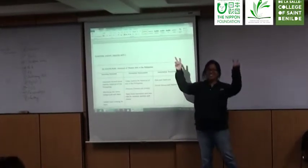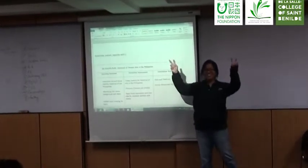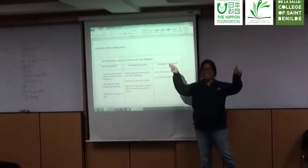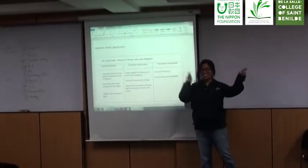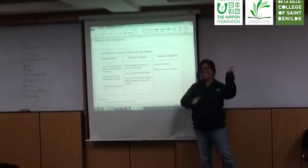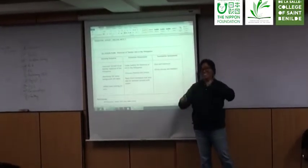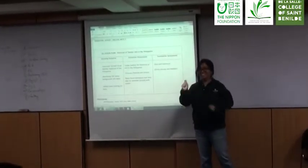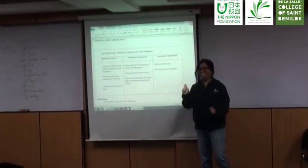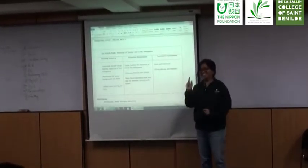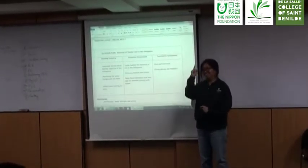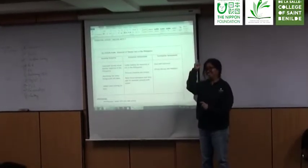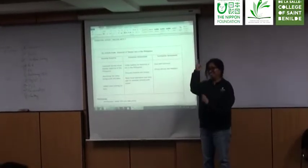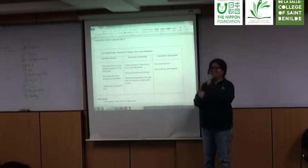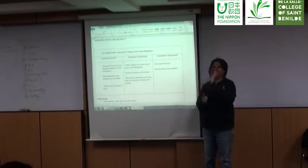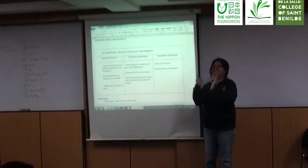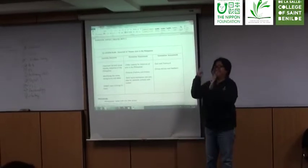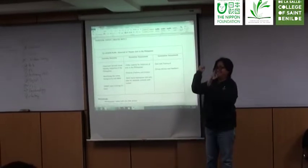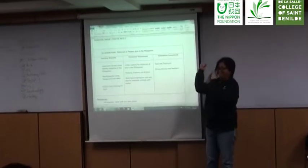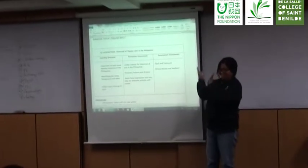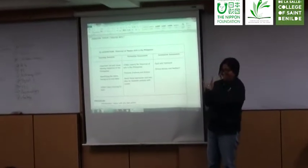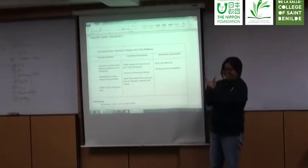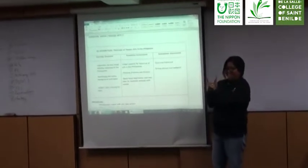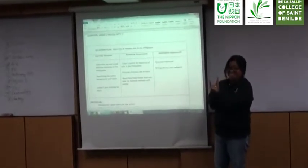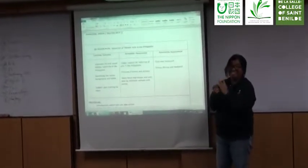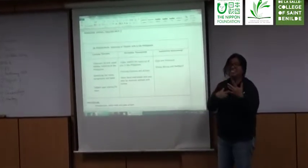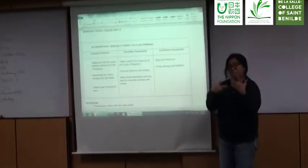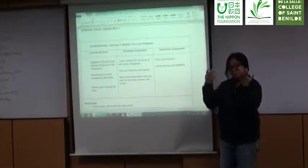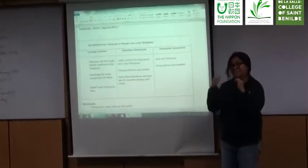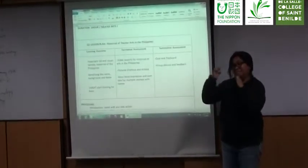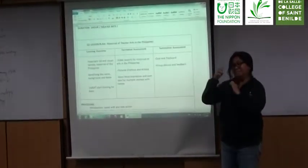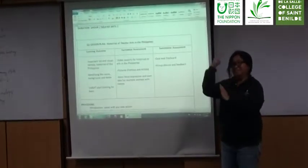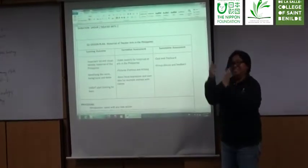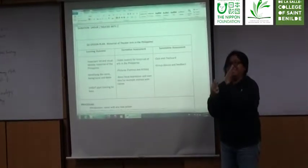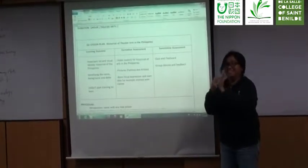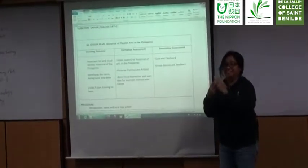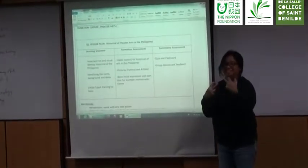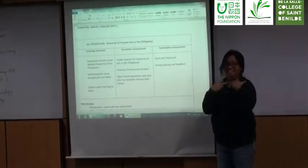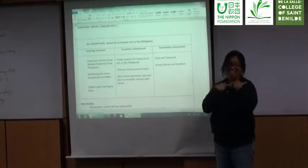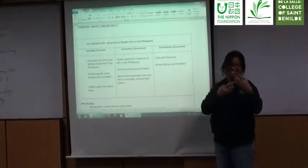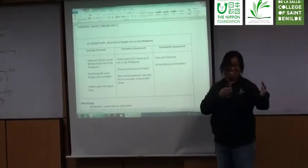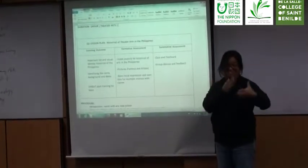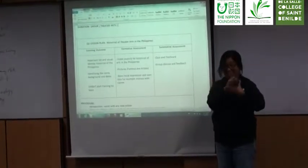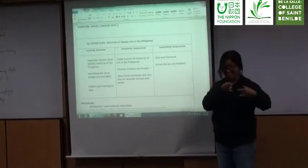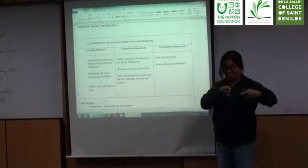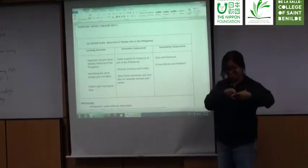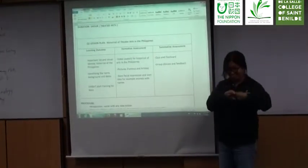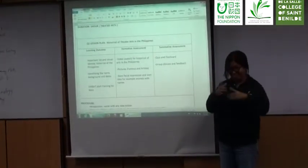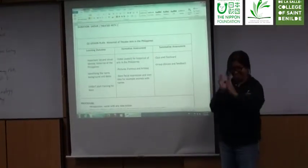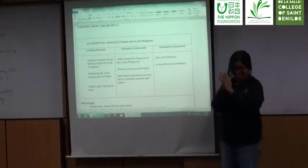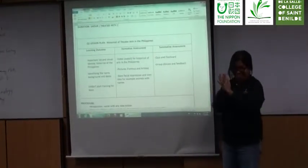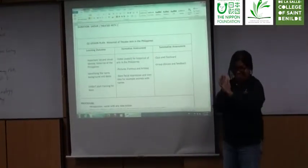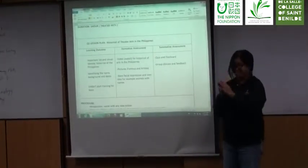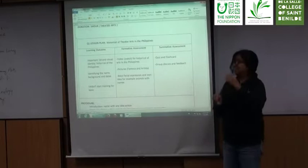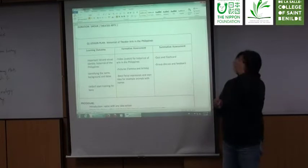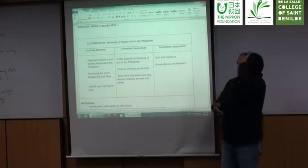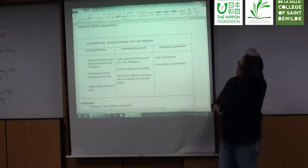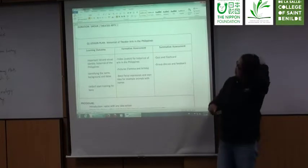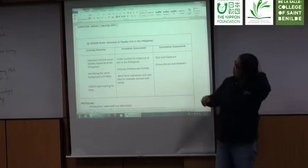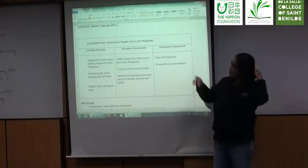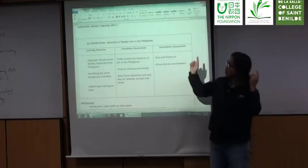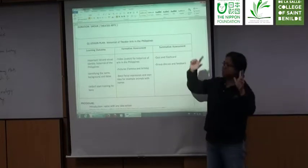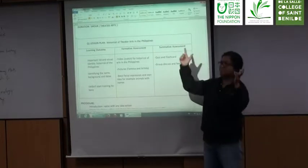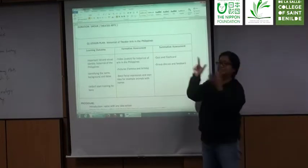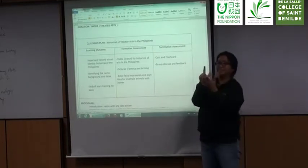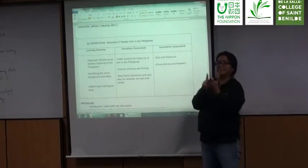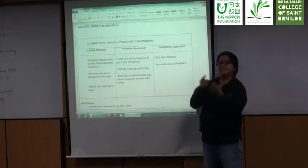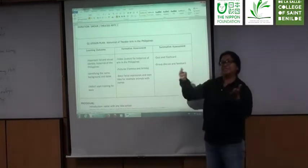I'm so stressed out that I need to get after having talking about theater. Just an hour a week. I was expecting to have 2 hours a week, but